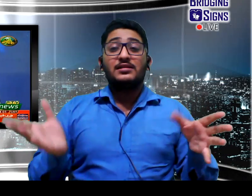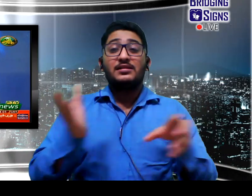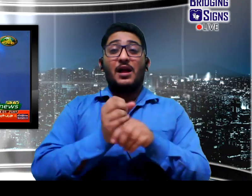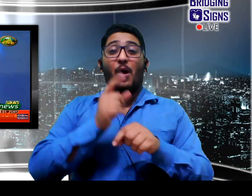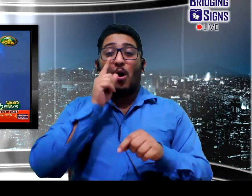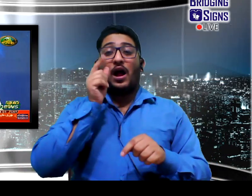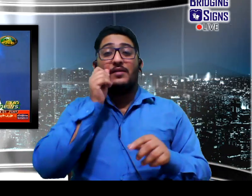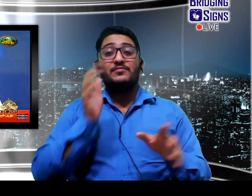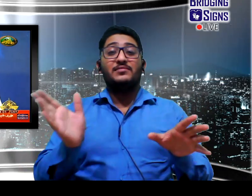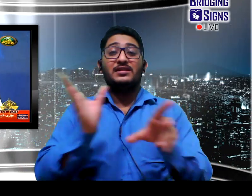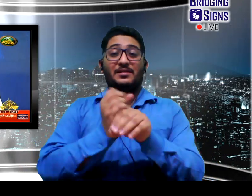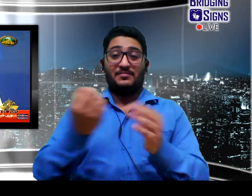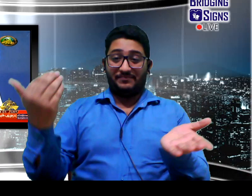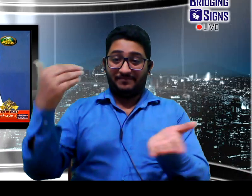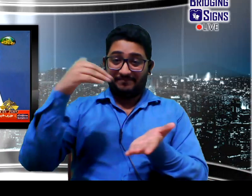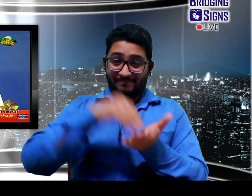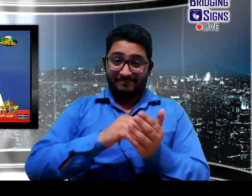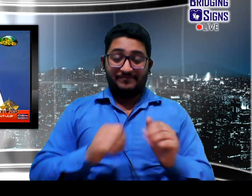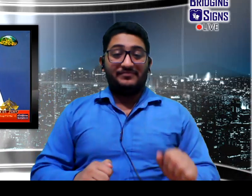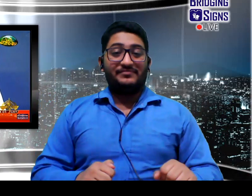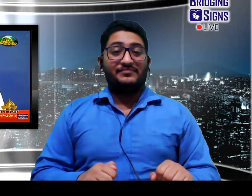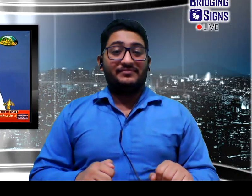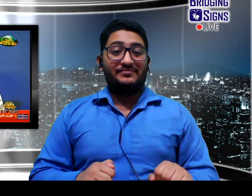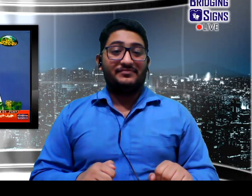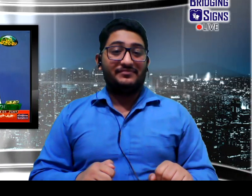First of all, I would like to